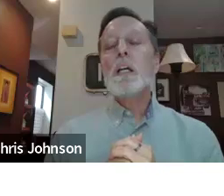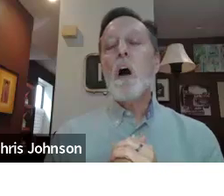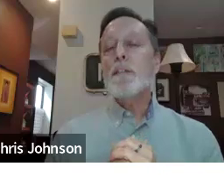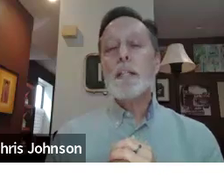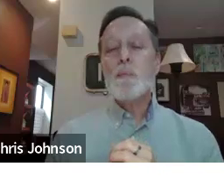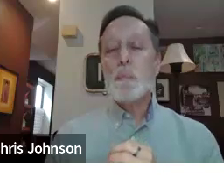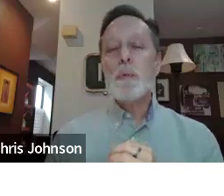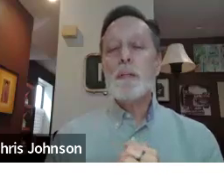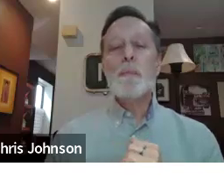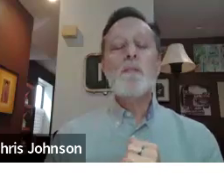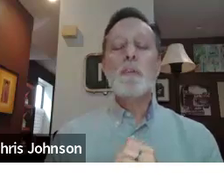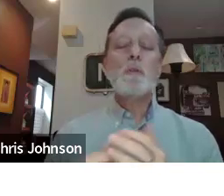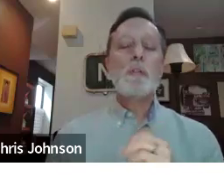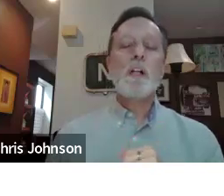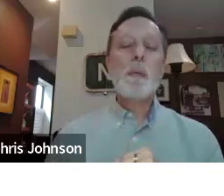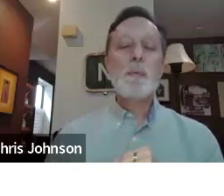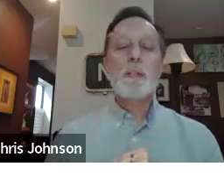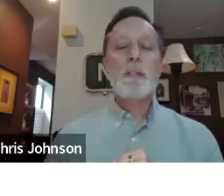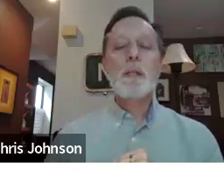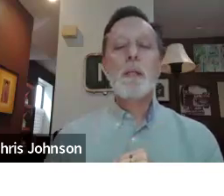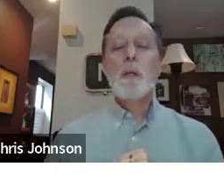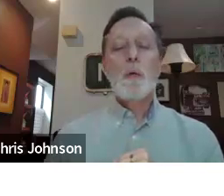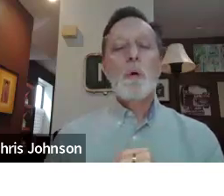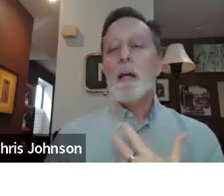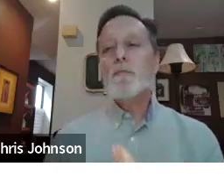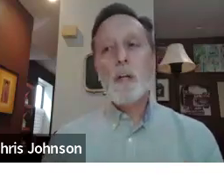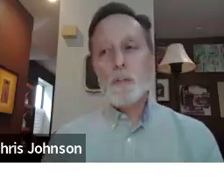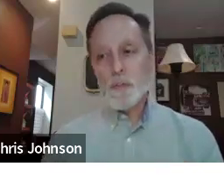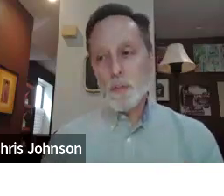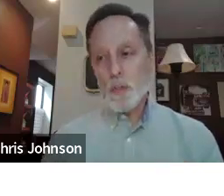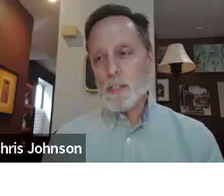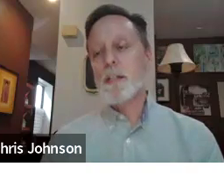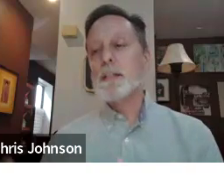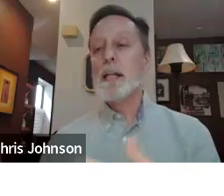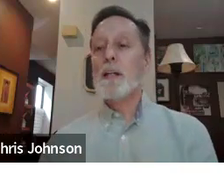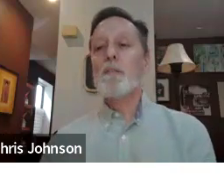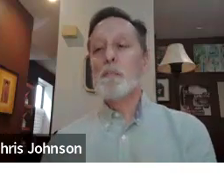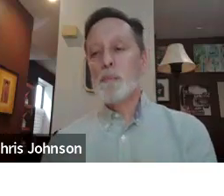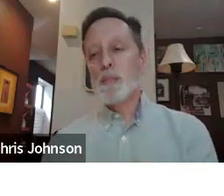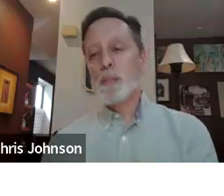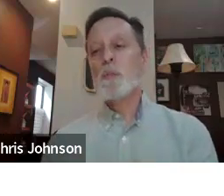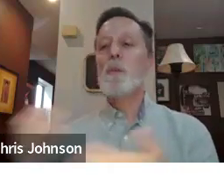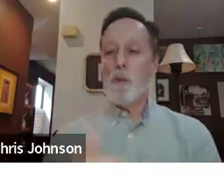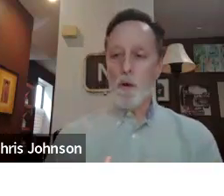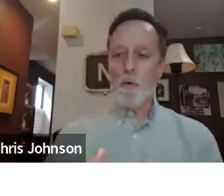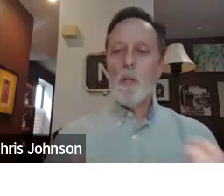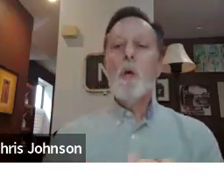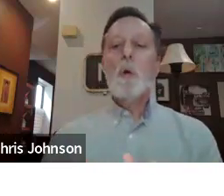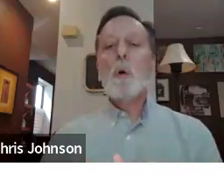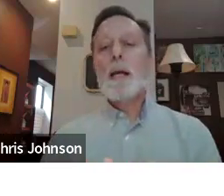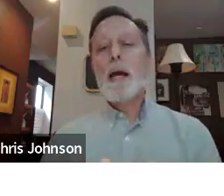And oftentimes people get them confused, and I'll have people say to me, well, I have renter's insurance. Doesn't that cover my business?